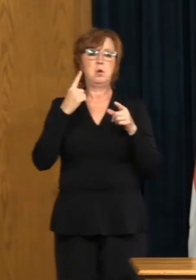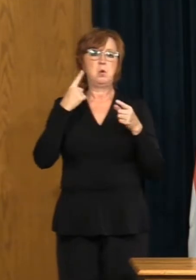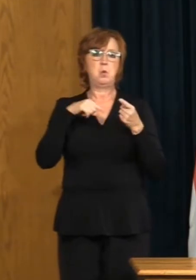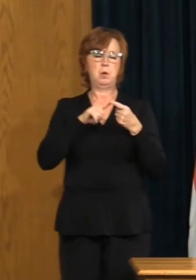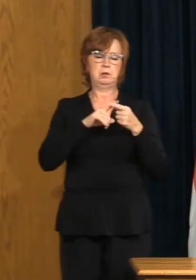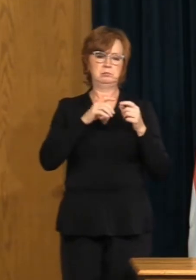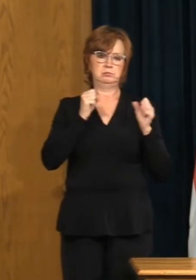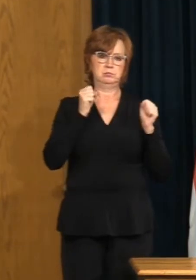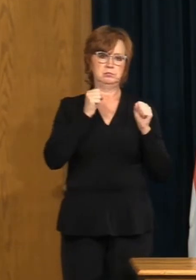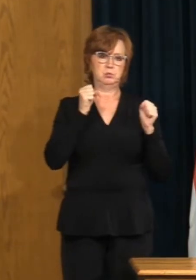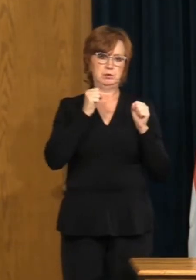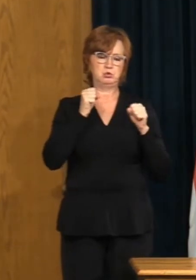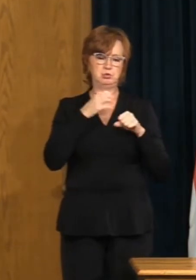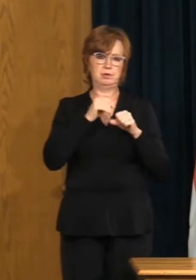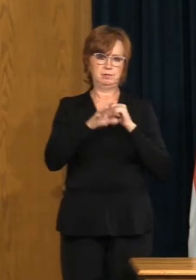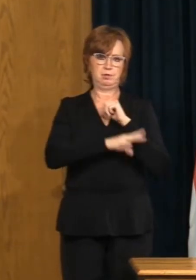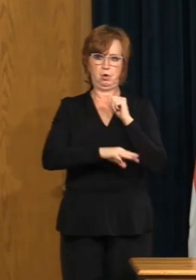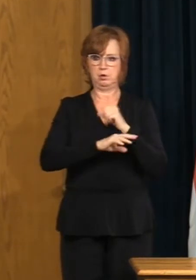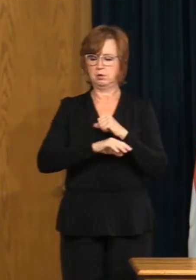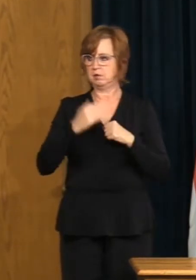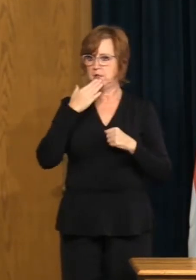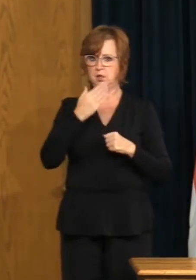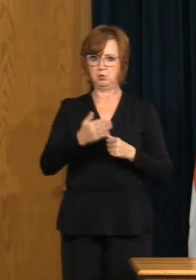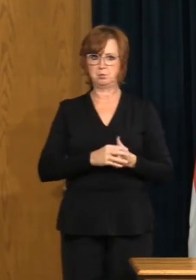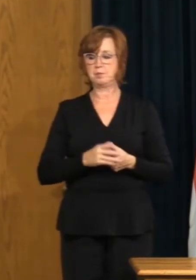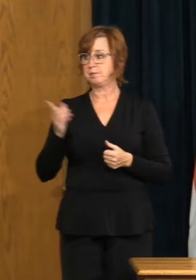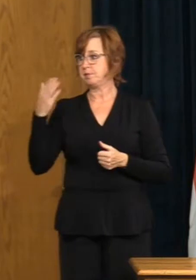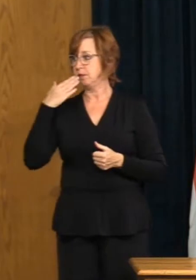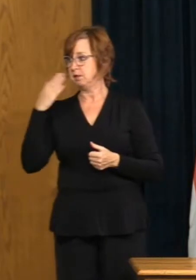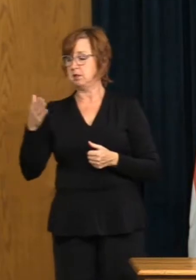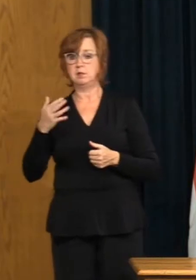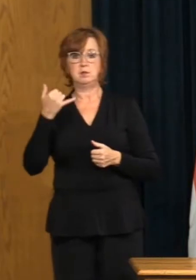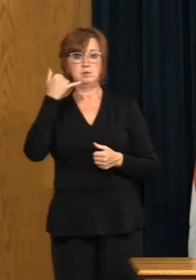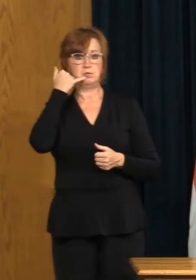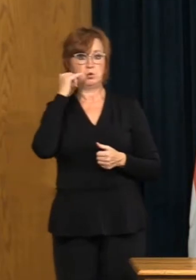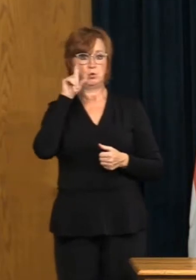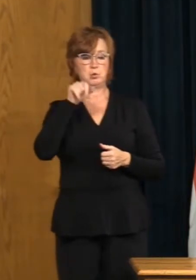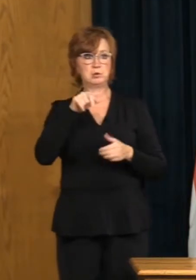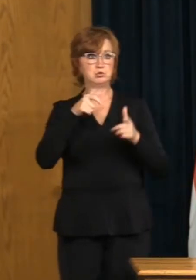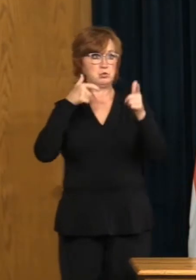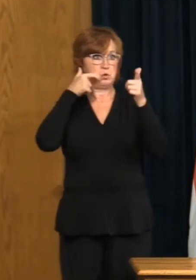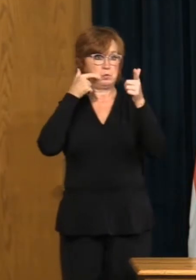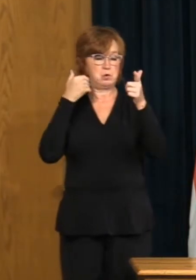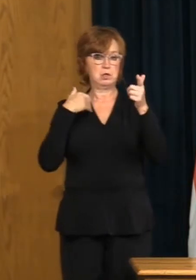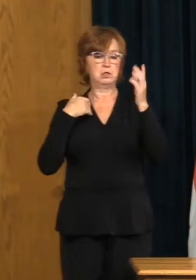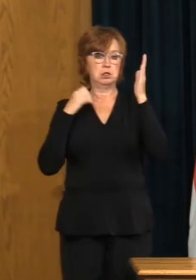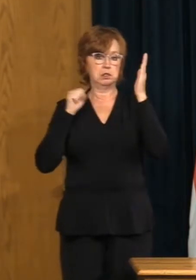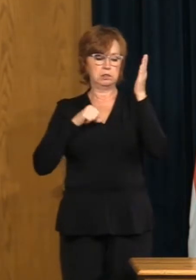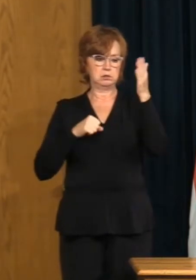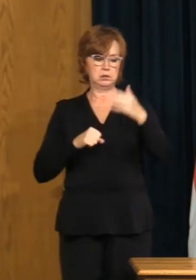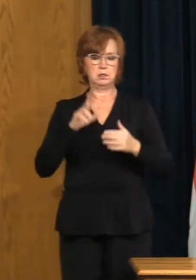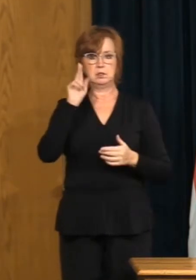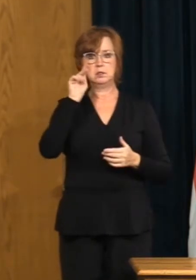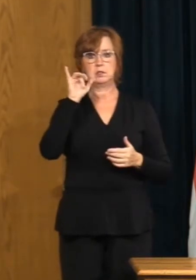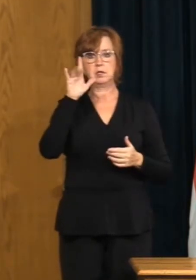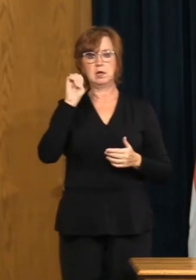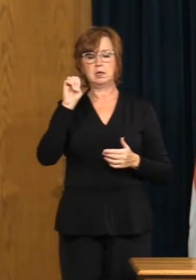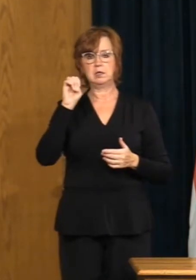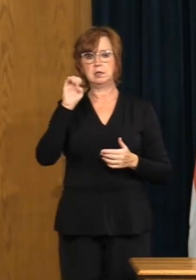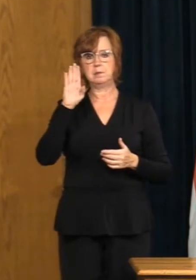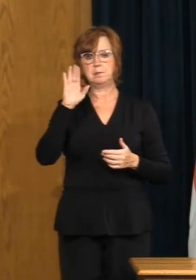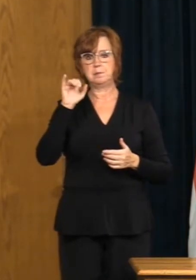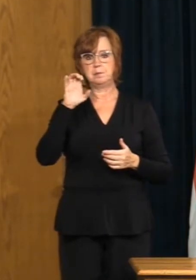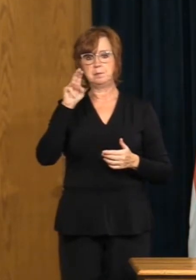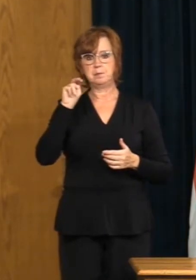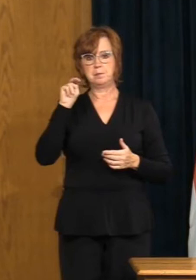you, Dr. Shahab. We'll now go to the phone lines for questions. Operator? We have Kyle Benning with